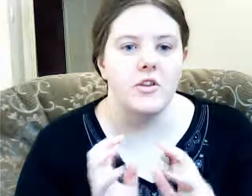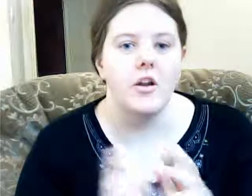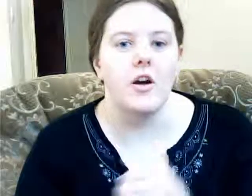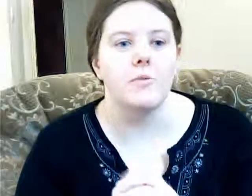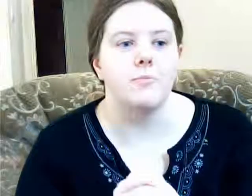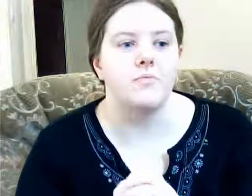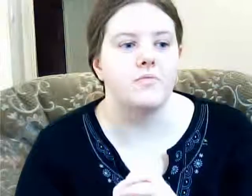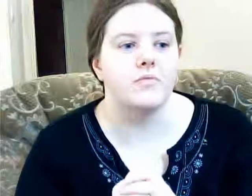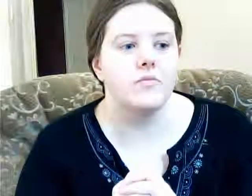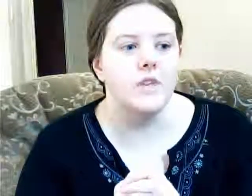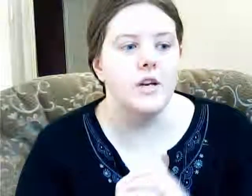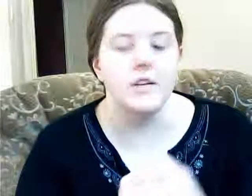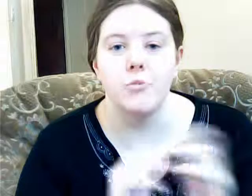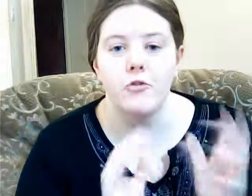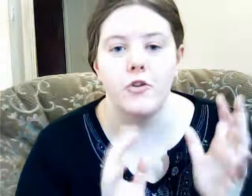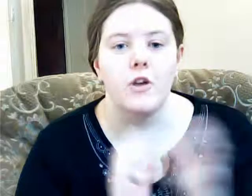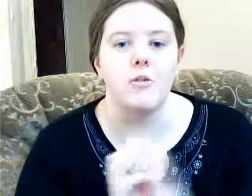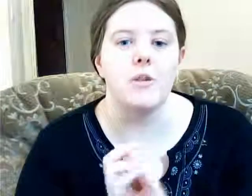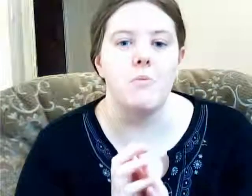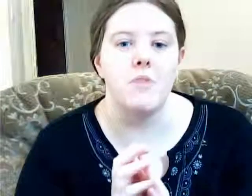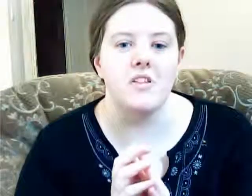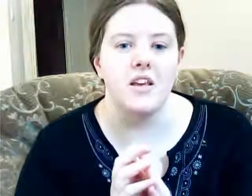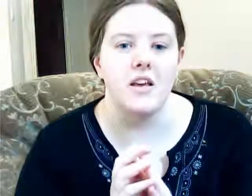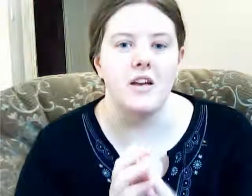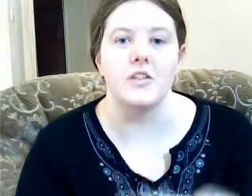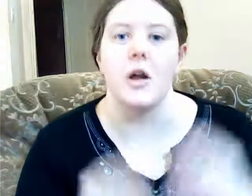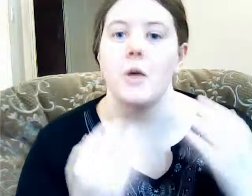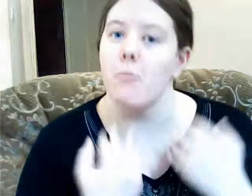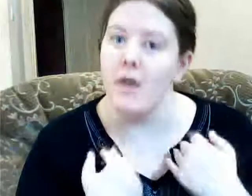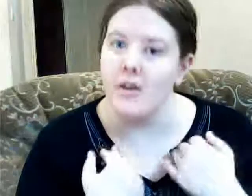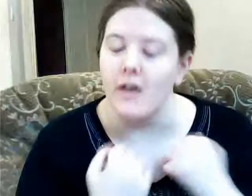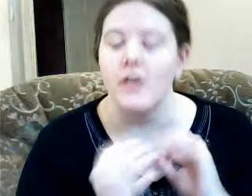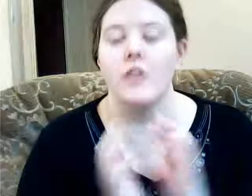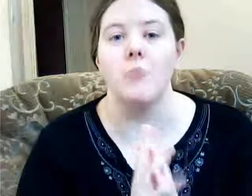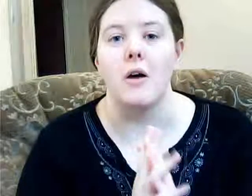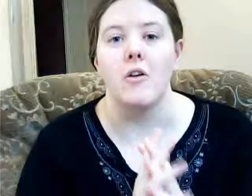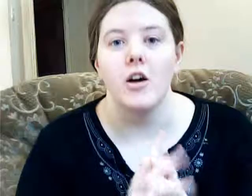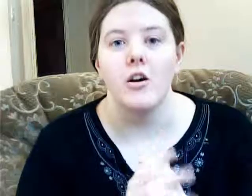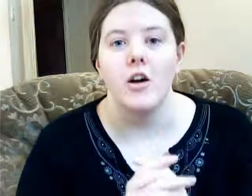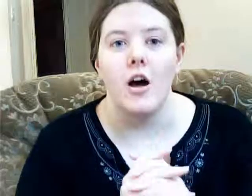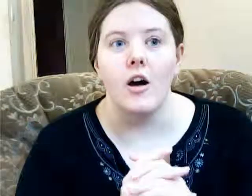time as before i'm going to be busy as i am a baker as well um